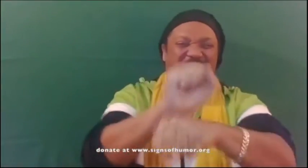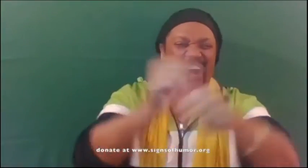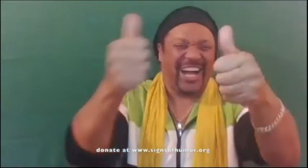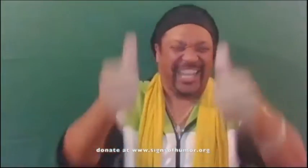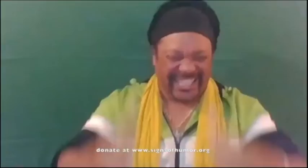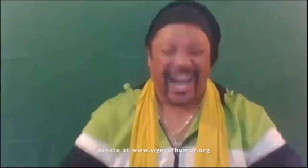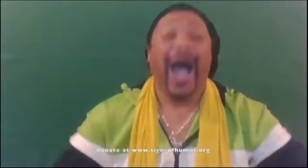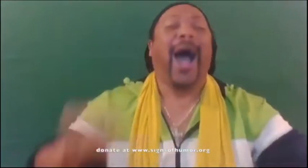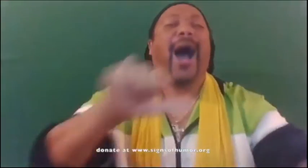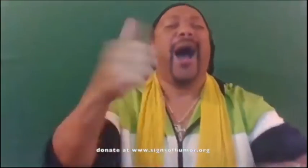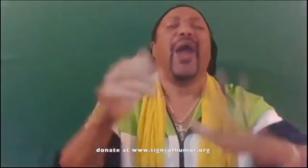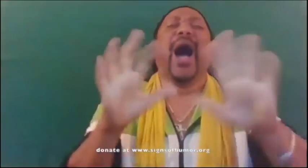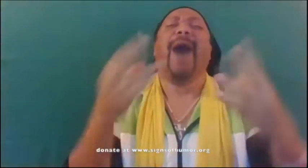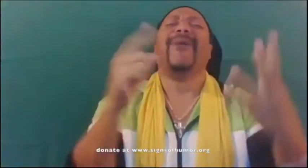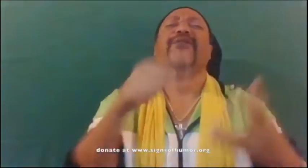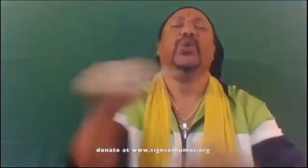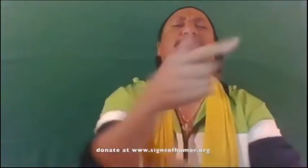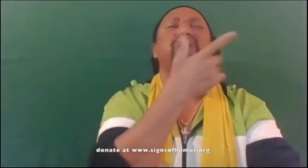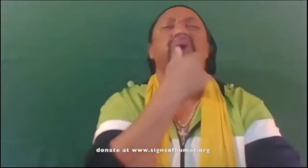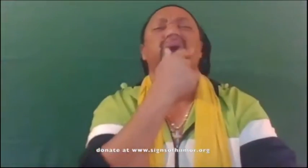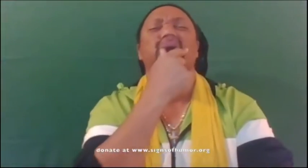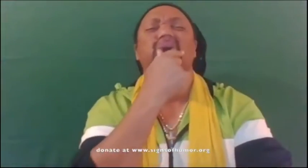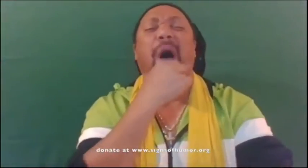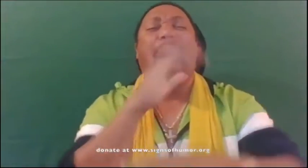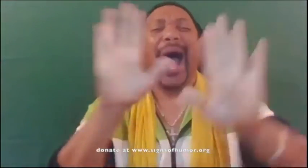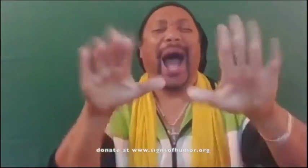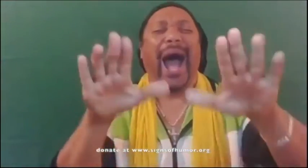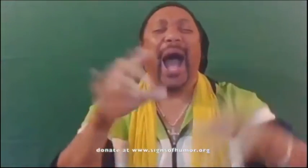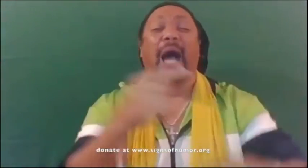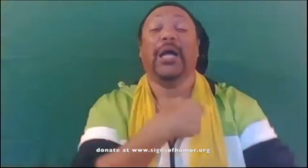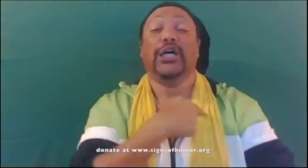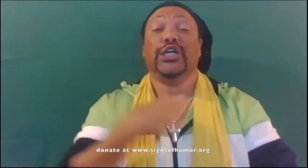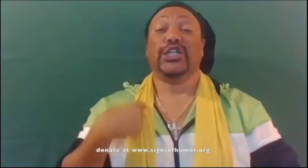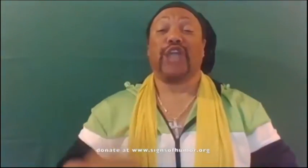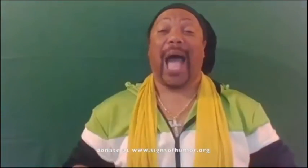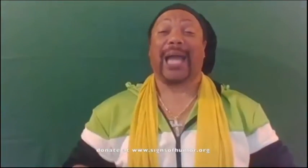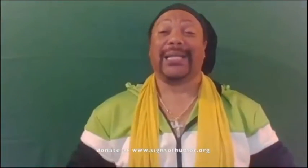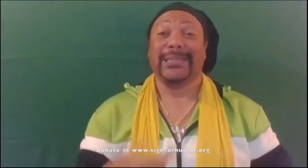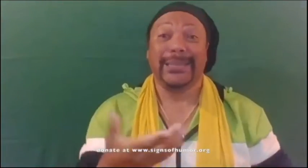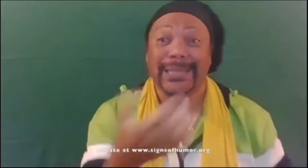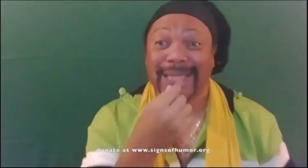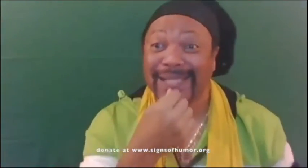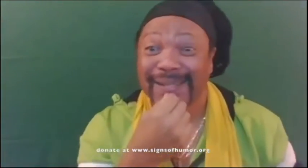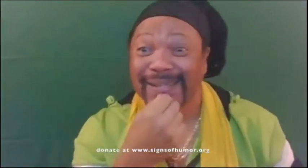see you, Erica. I see you. Okay. How many of you, let me see, are